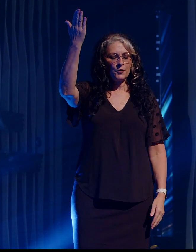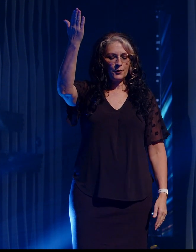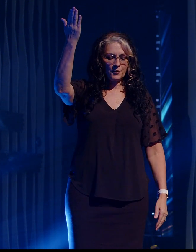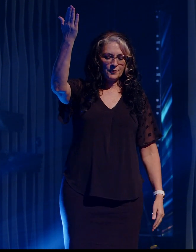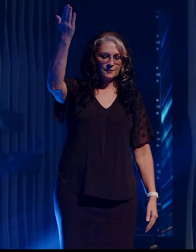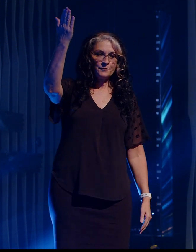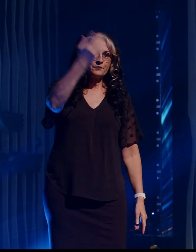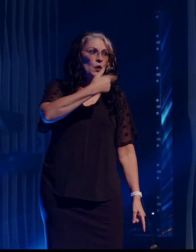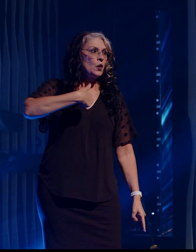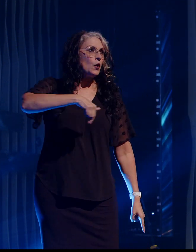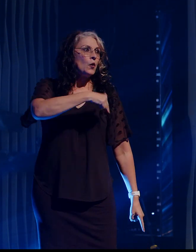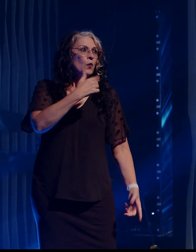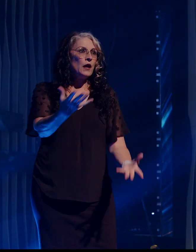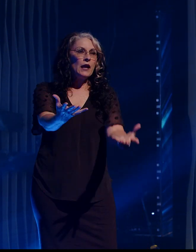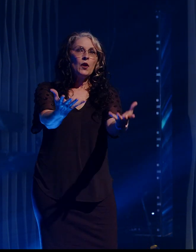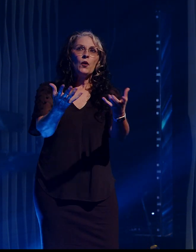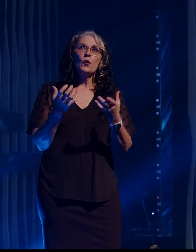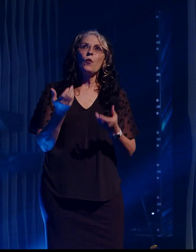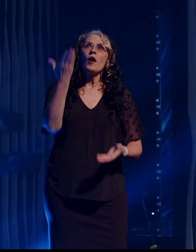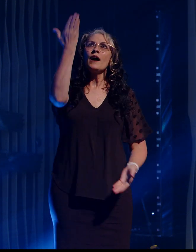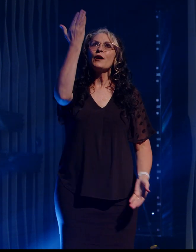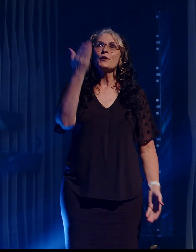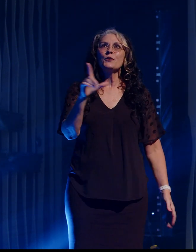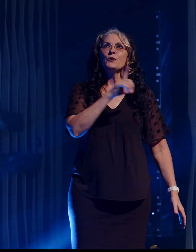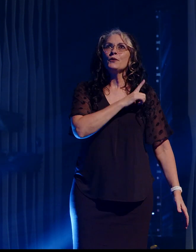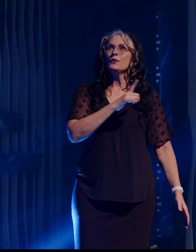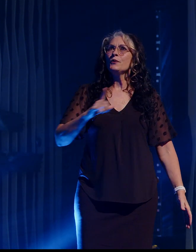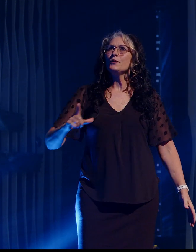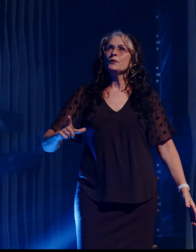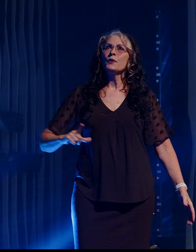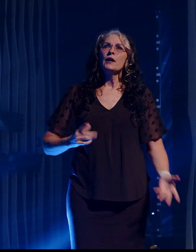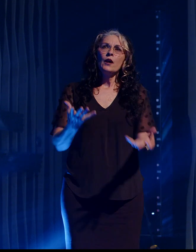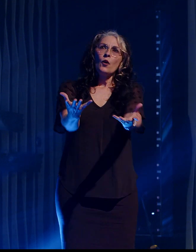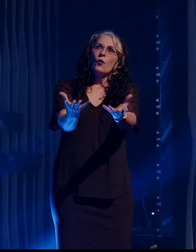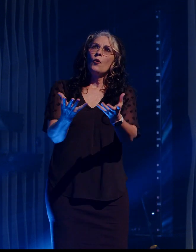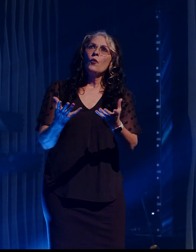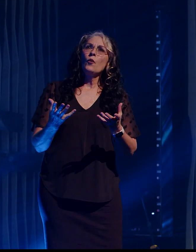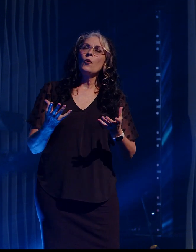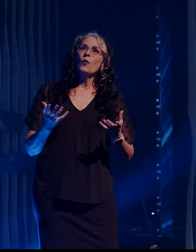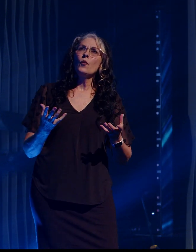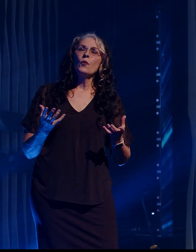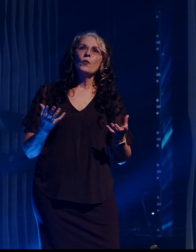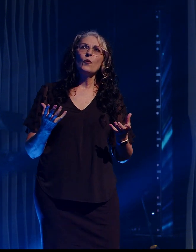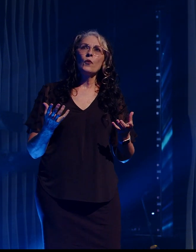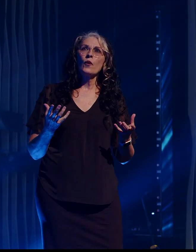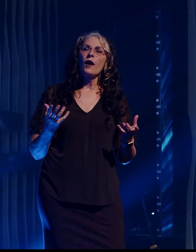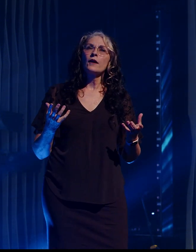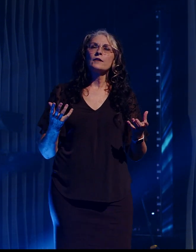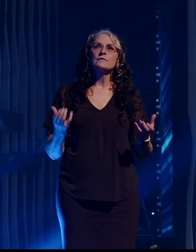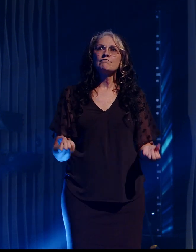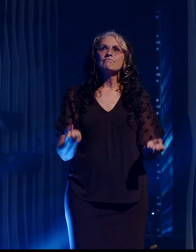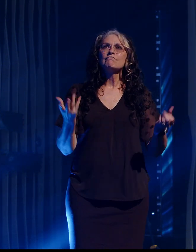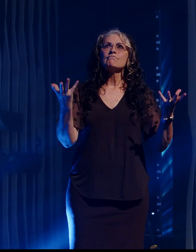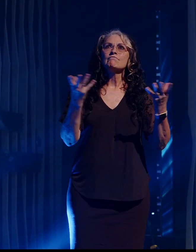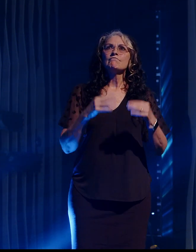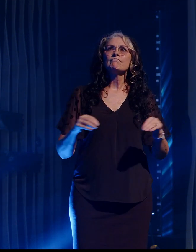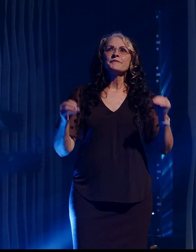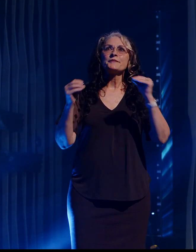We want you, Lord, like never before.